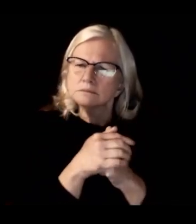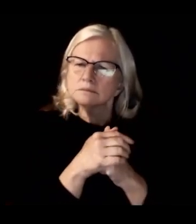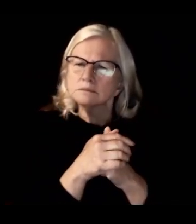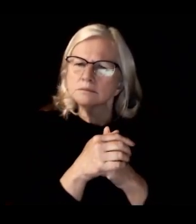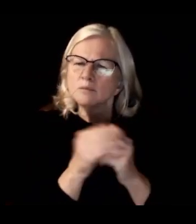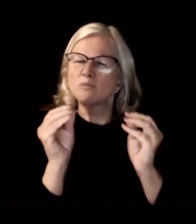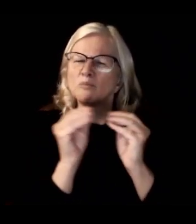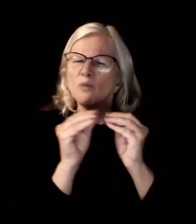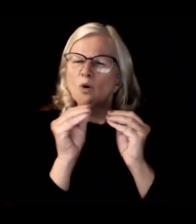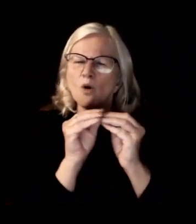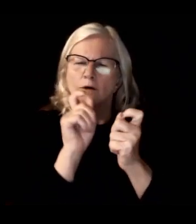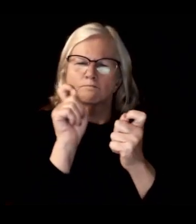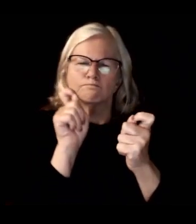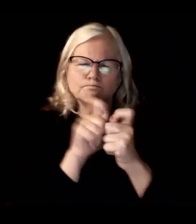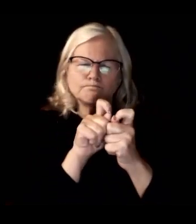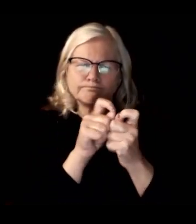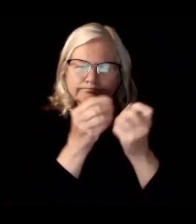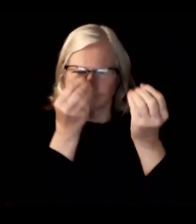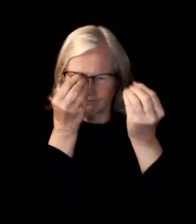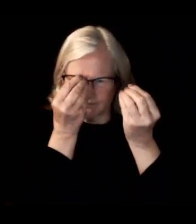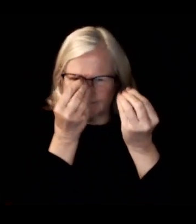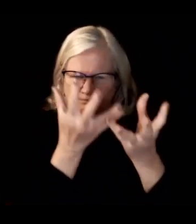lot.